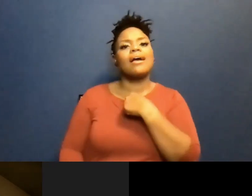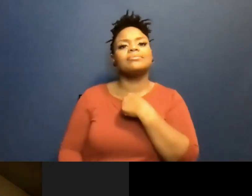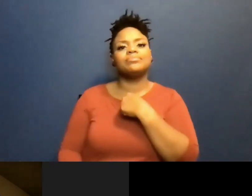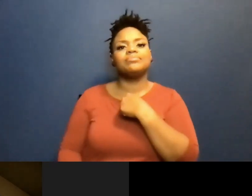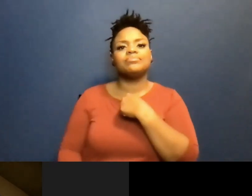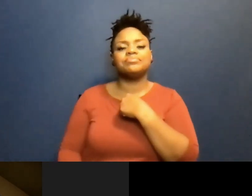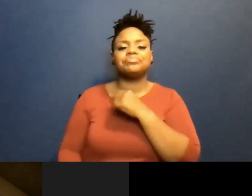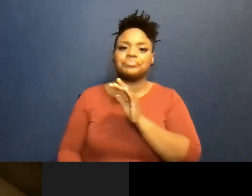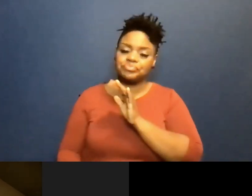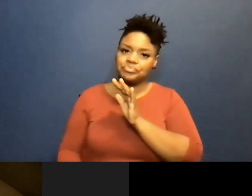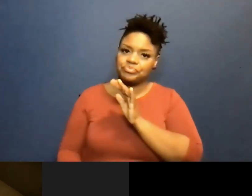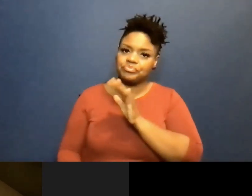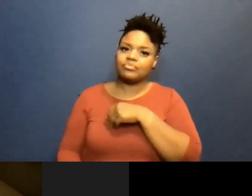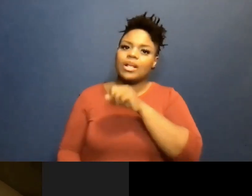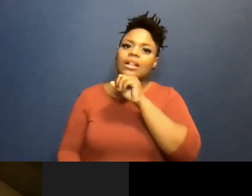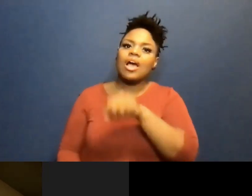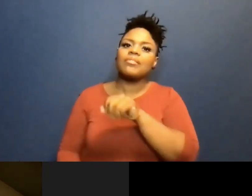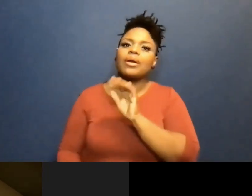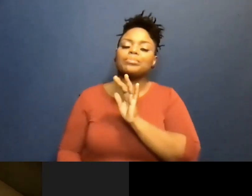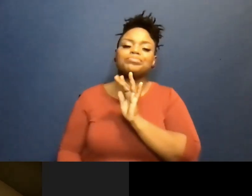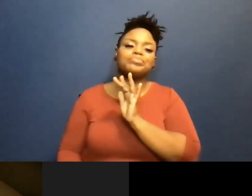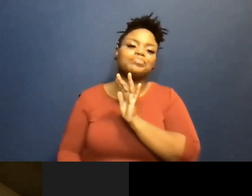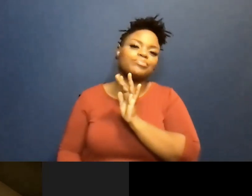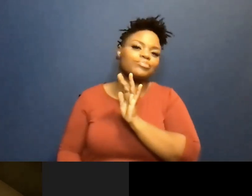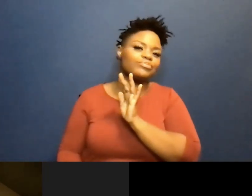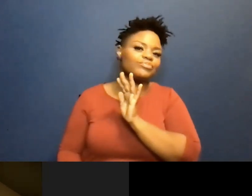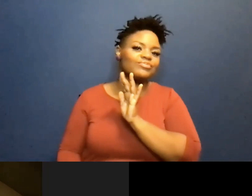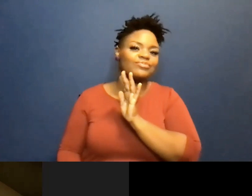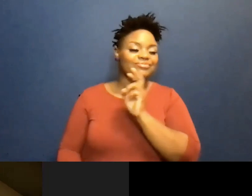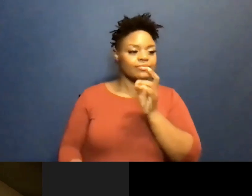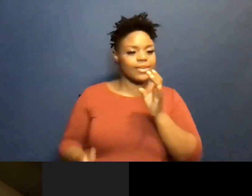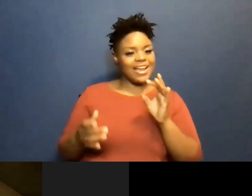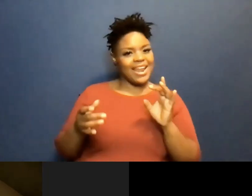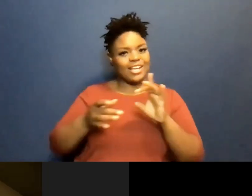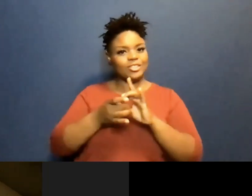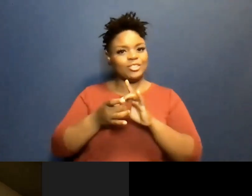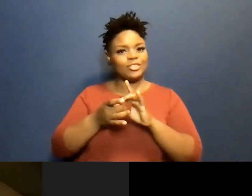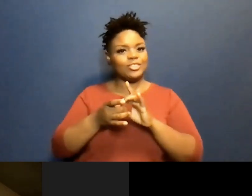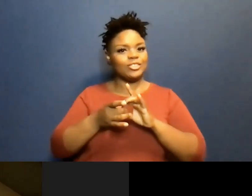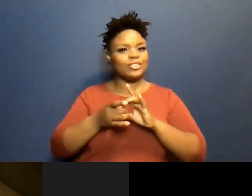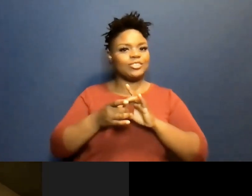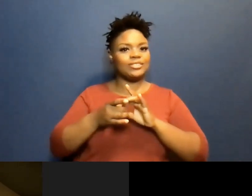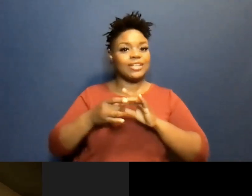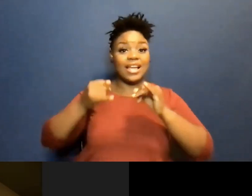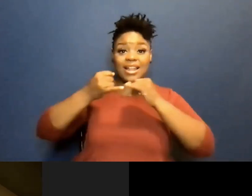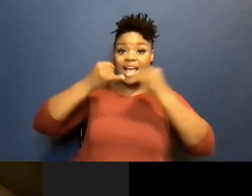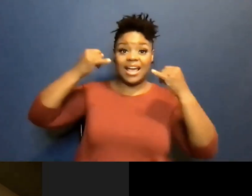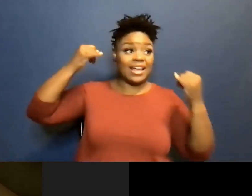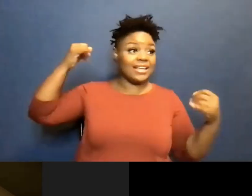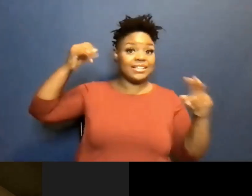out, almost the analog created between, like, the flying of the highs and then being underwater with the lows.